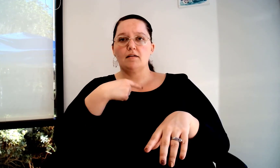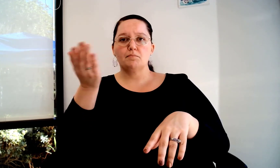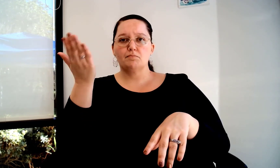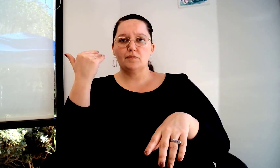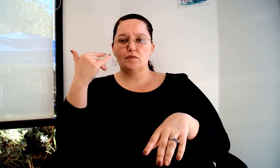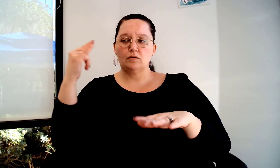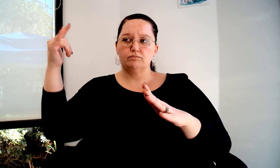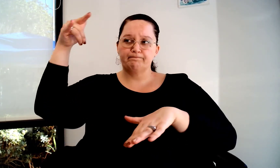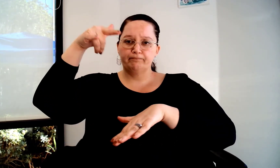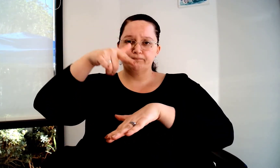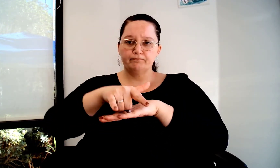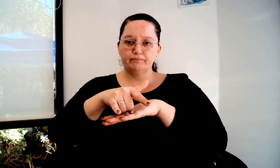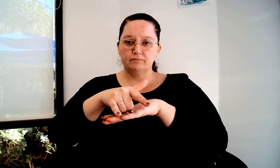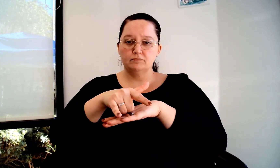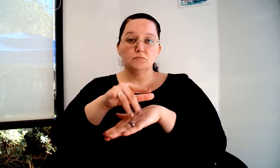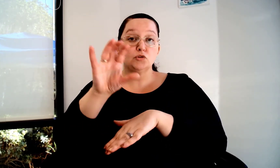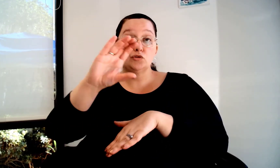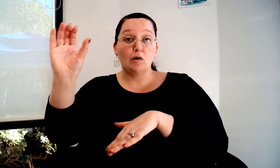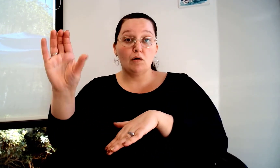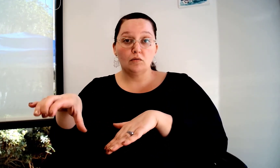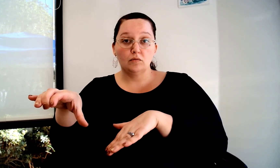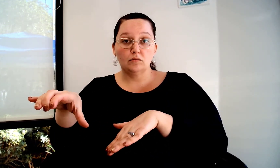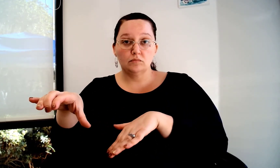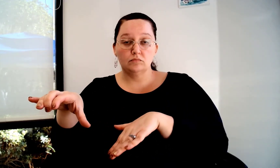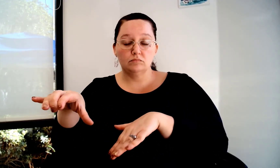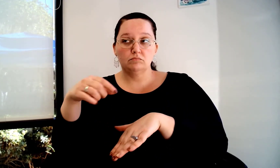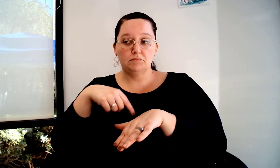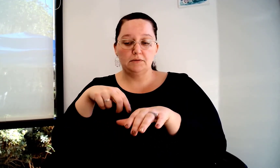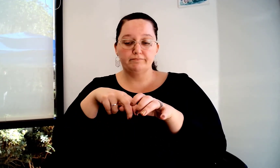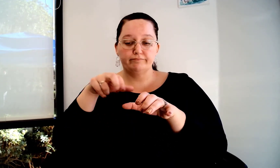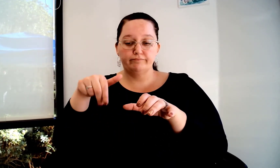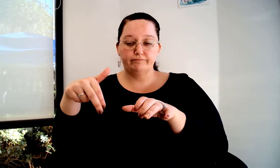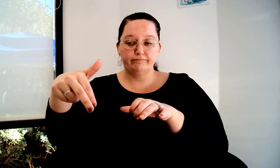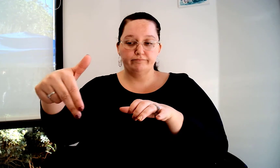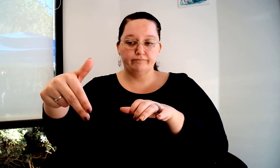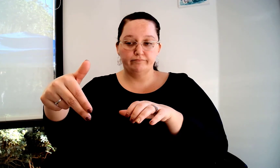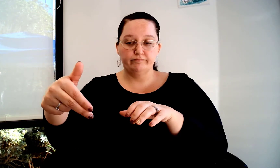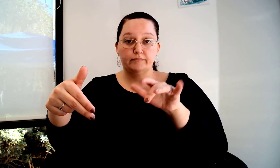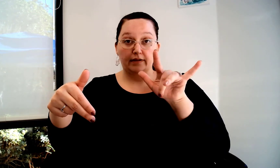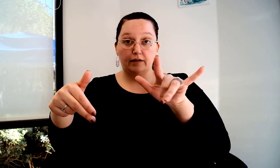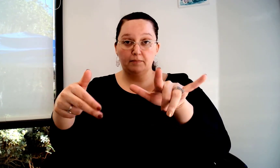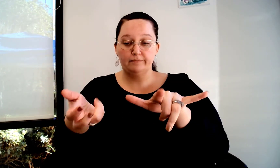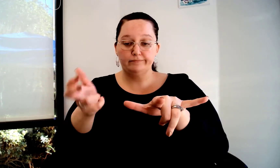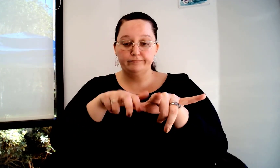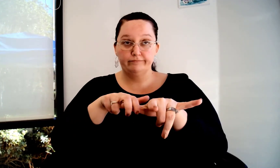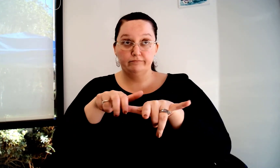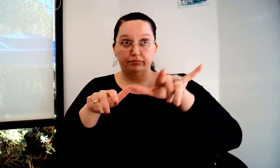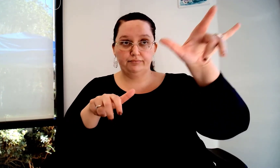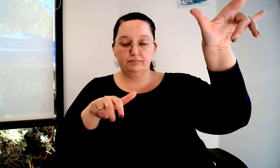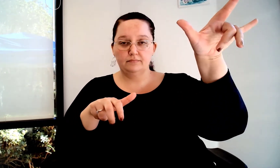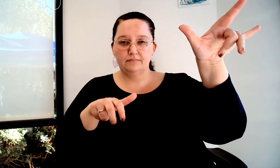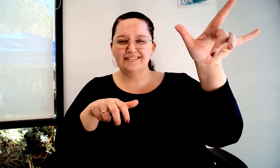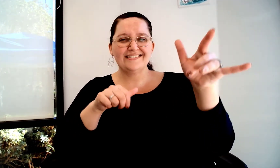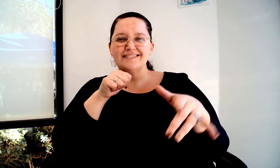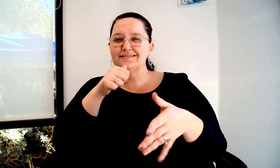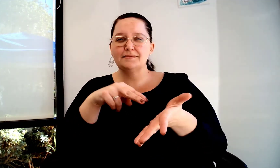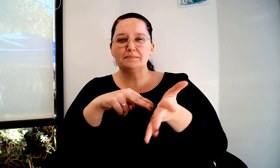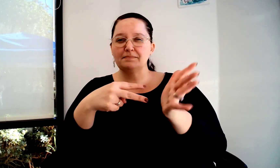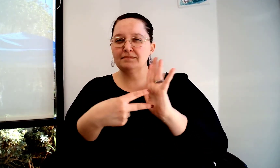Right? I've flown to many places. I've landed in Chicago, for example. I got out of the plane, got into